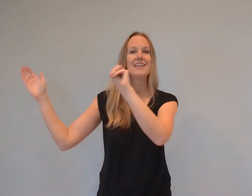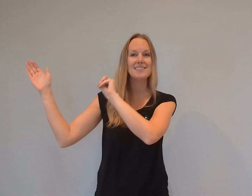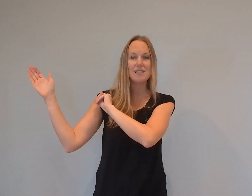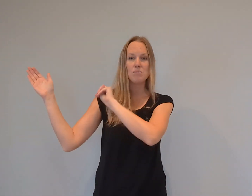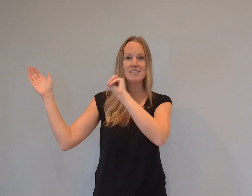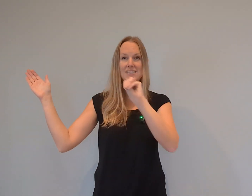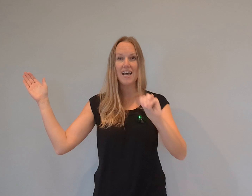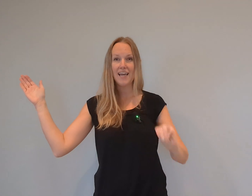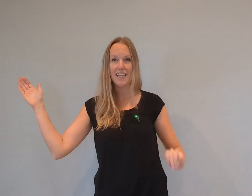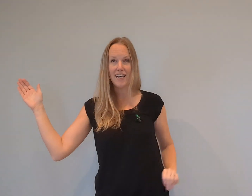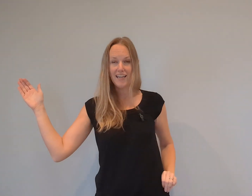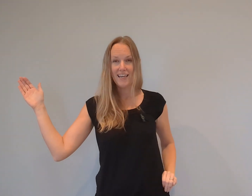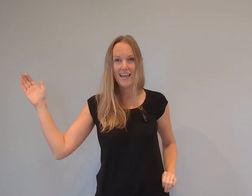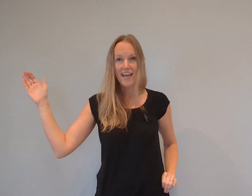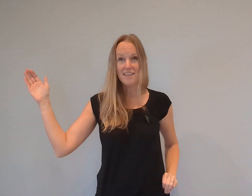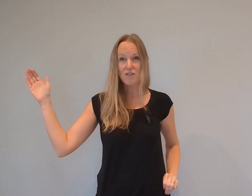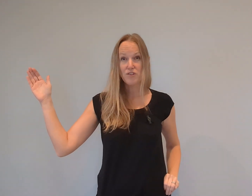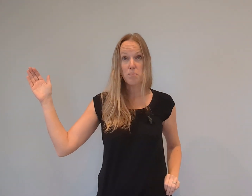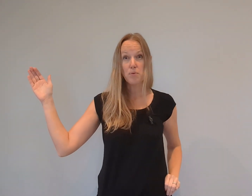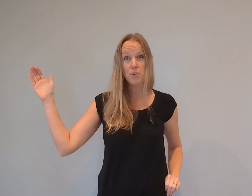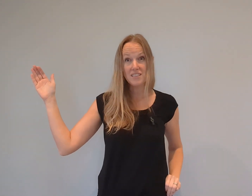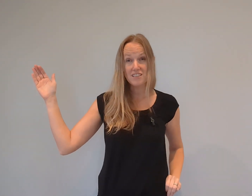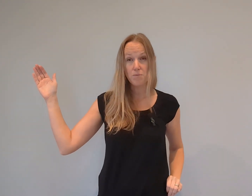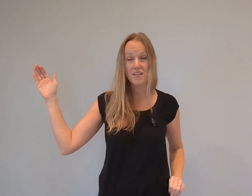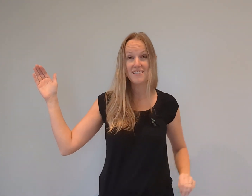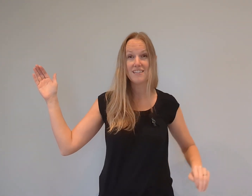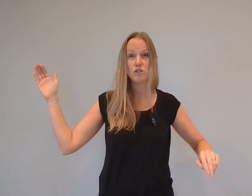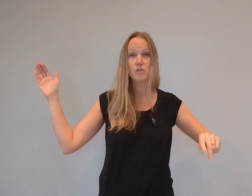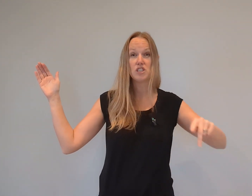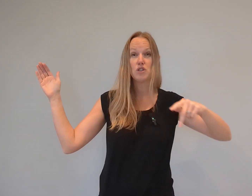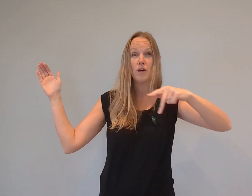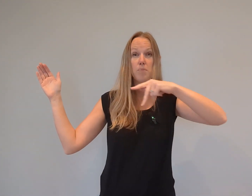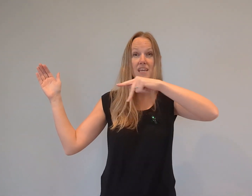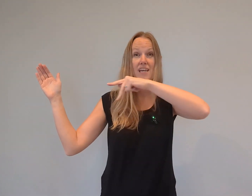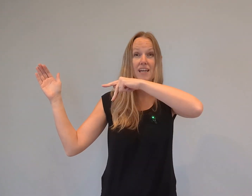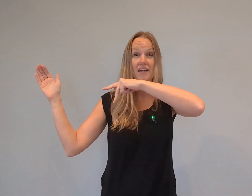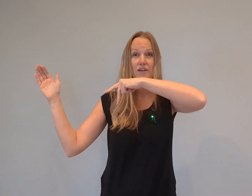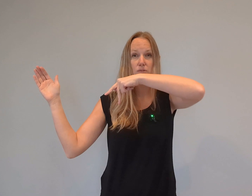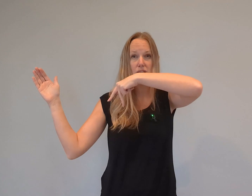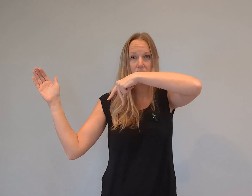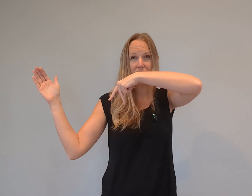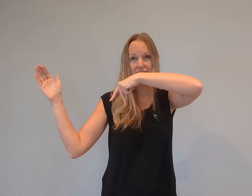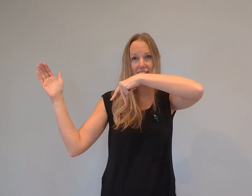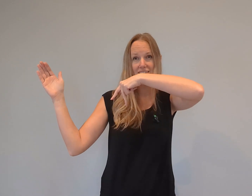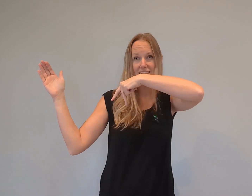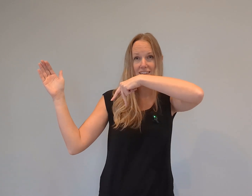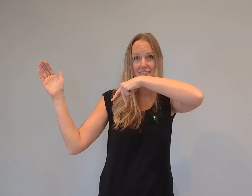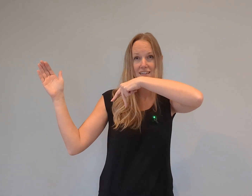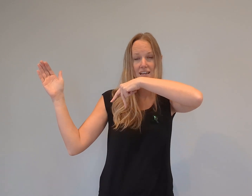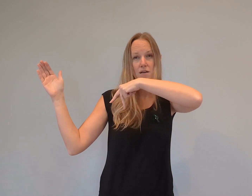is the Messiah. And then for the Prince of Peace, then you switch to a P. Now normally P is down like this, but